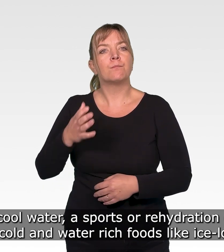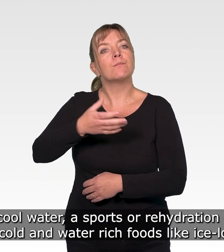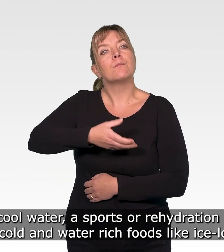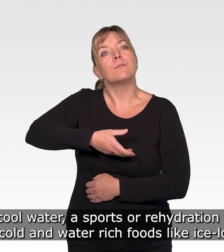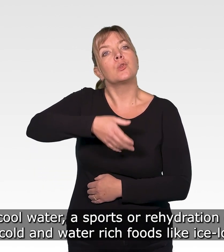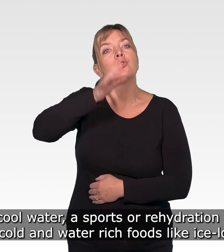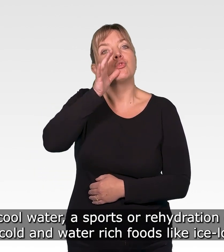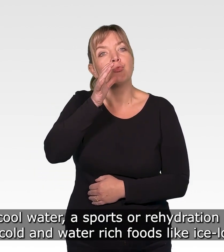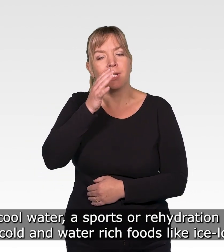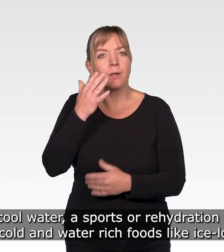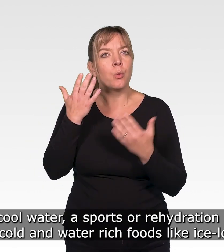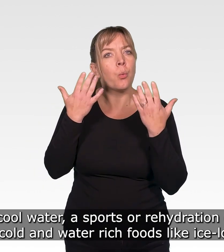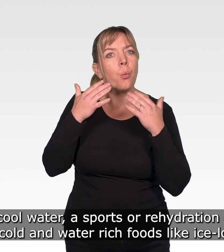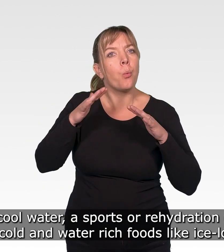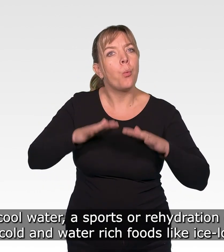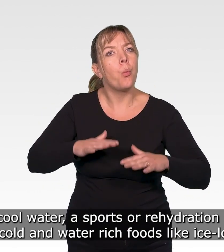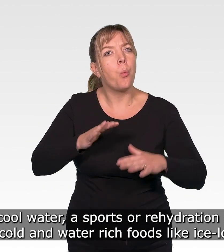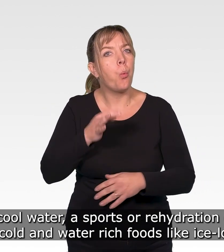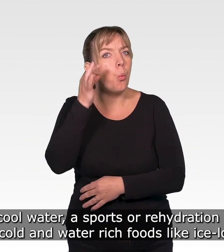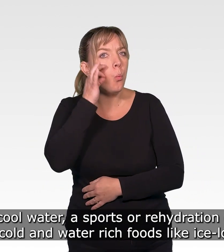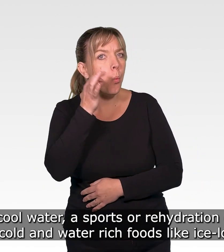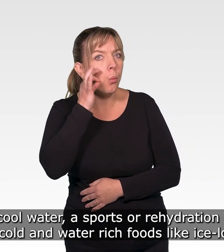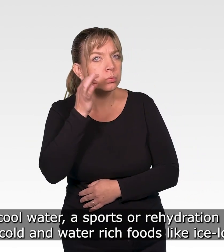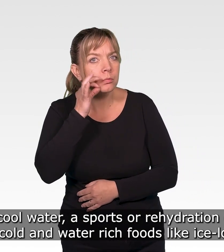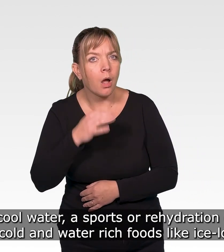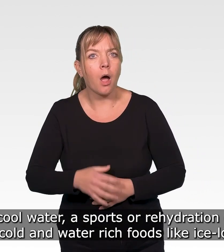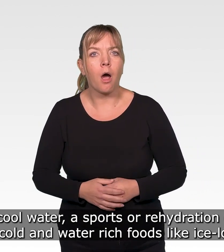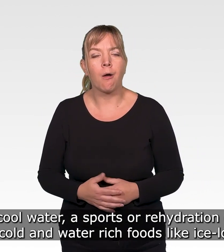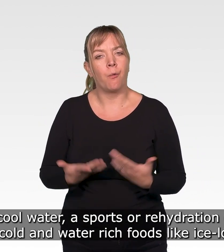Drink cool water, a sports or rehydration drink,